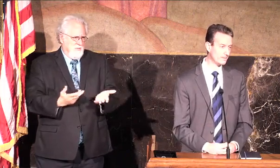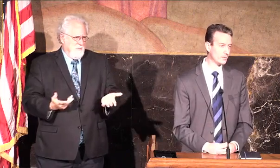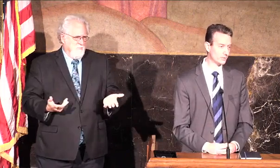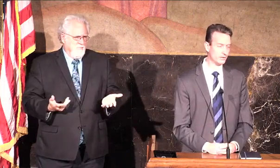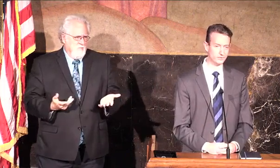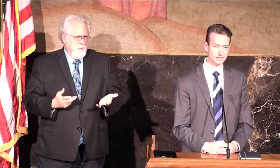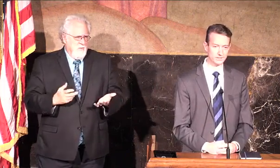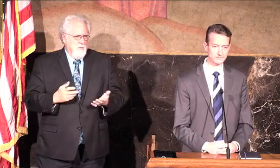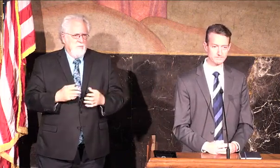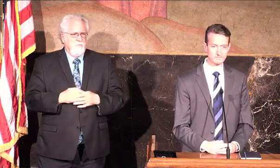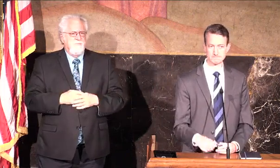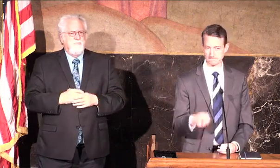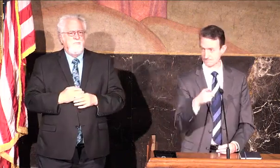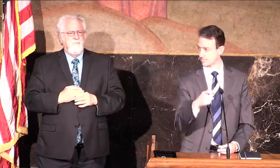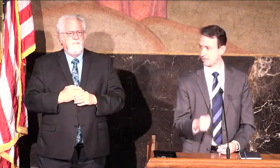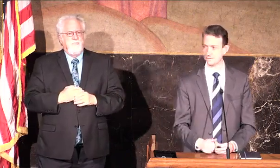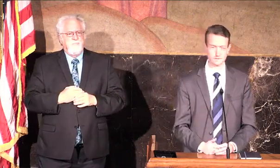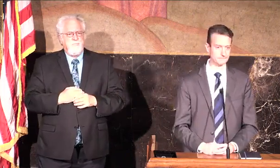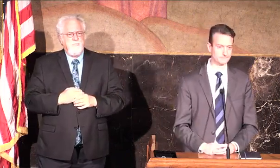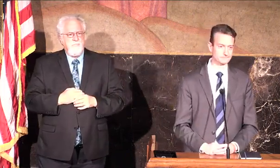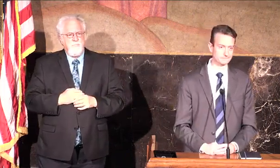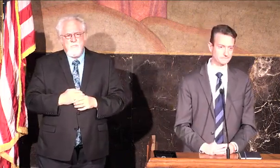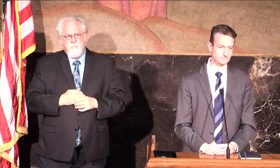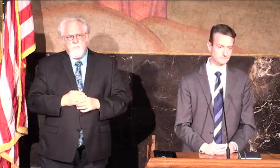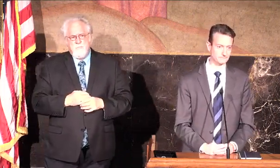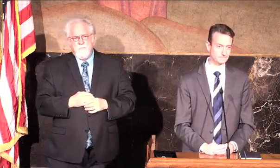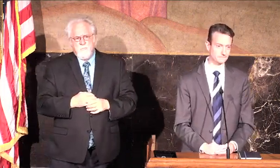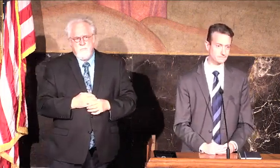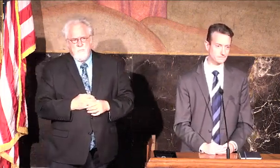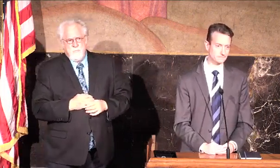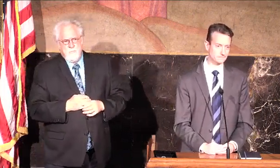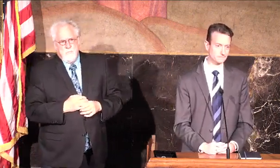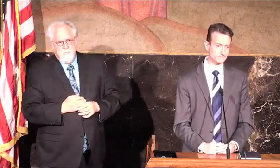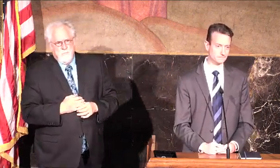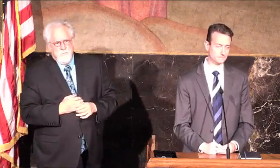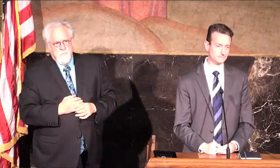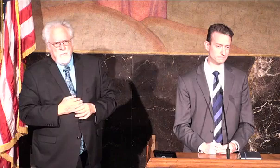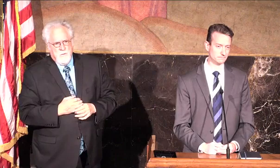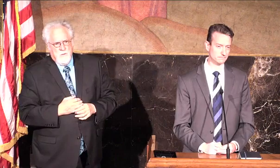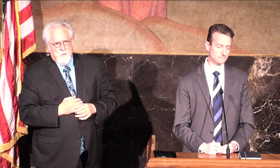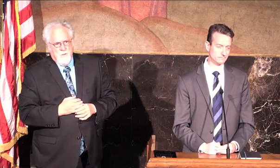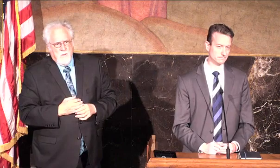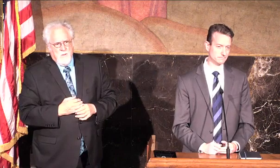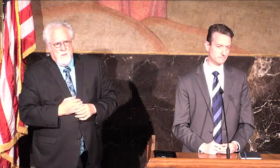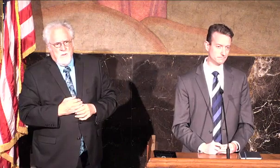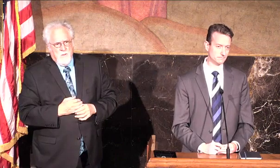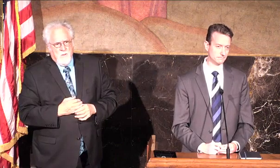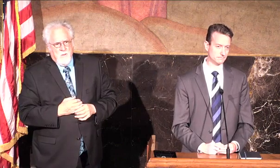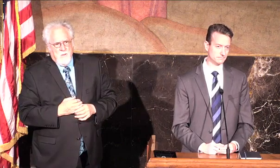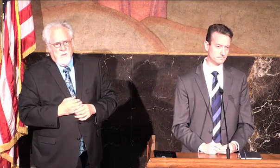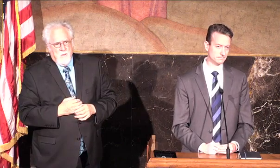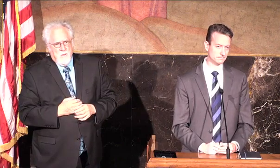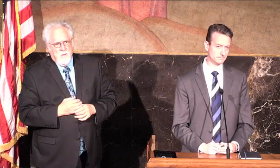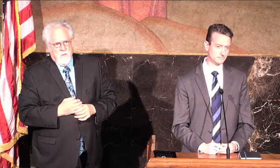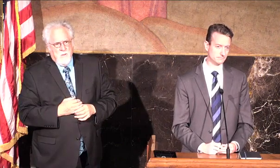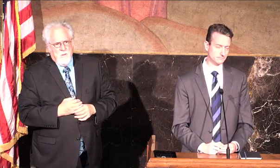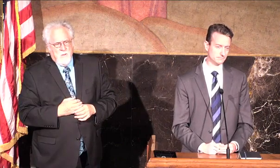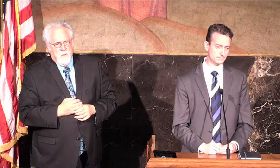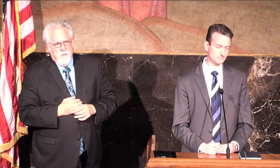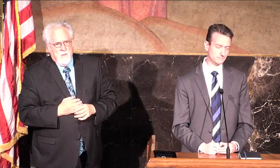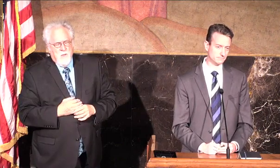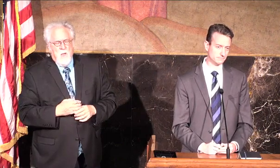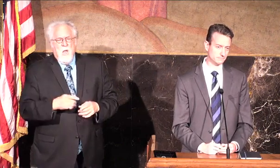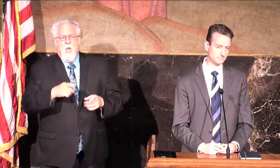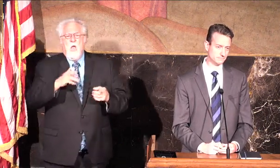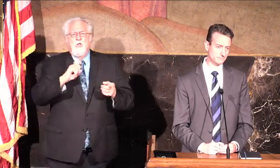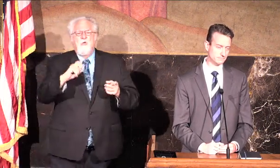deployed within Louisiana. Yes? Now that we have like more of an abundance of tests, do we know more about a potential false negative